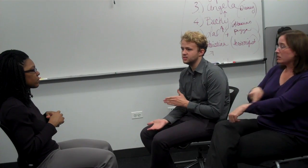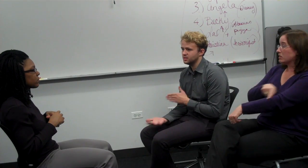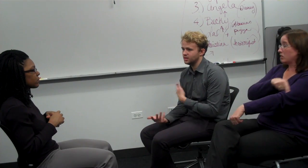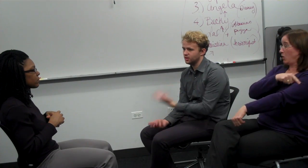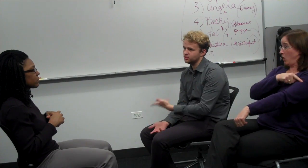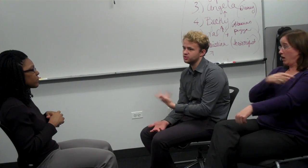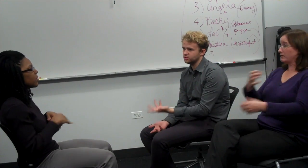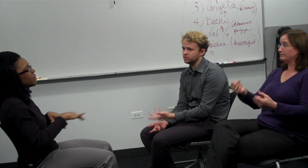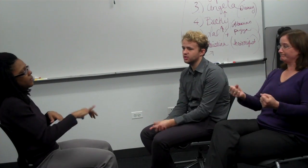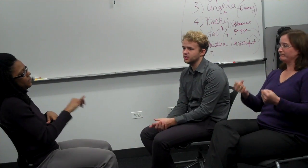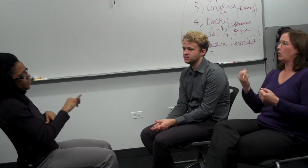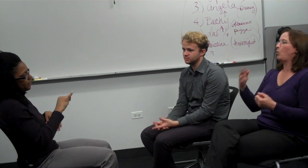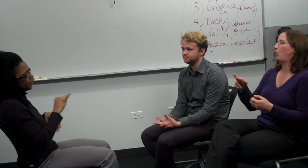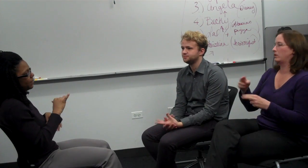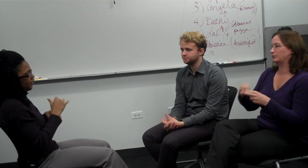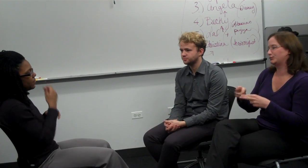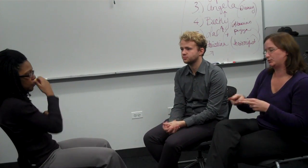these characters learn their life?